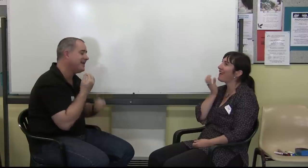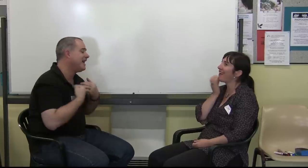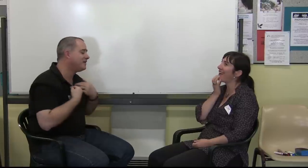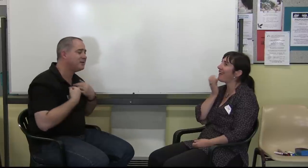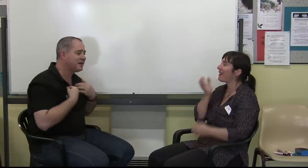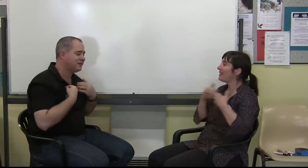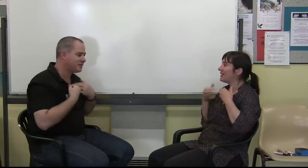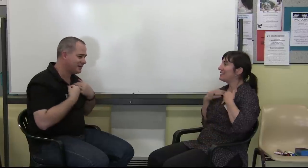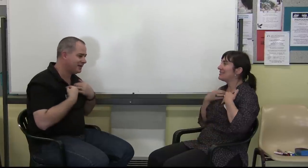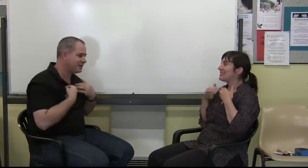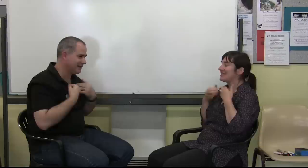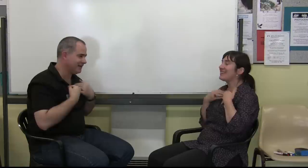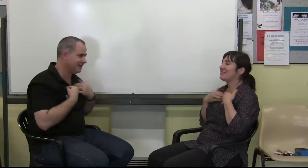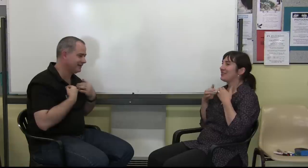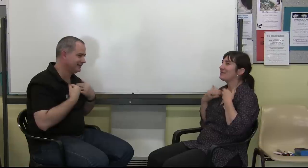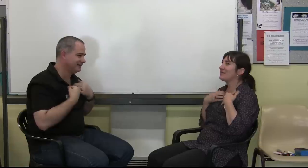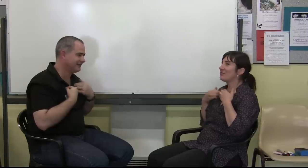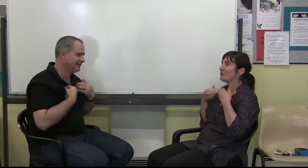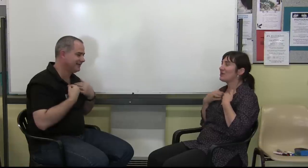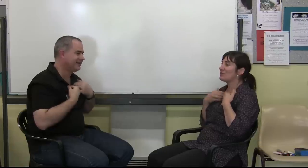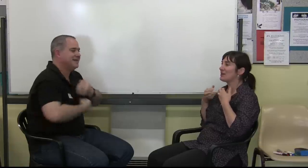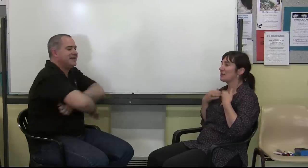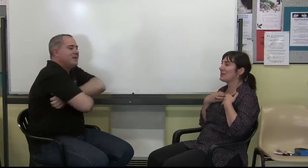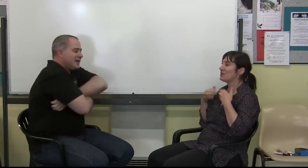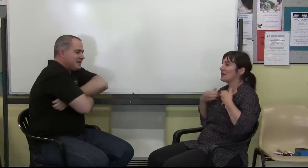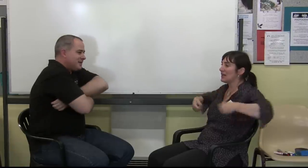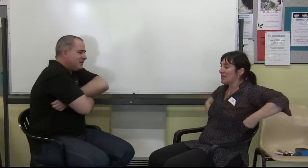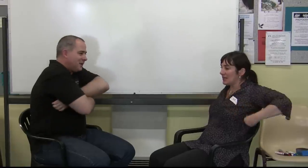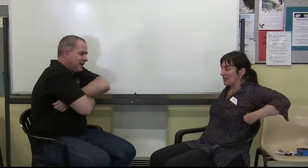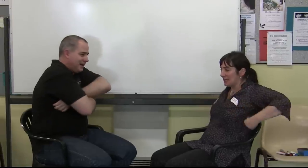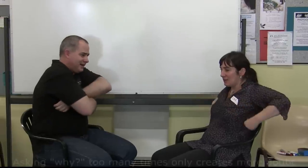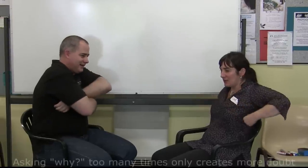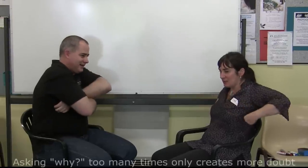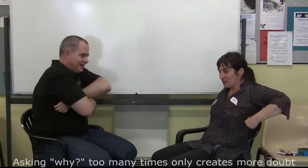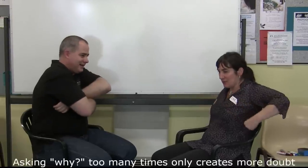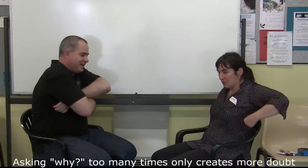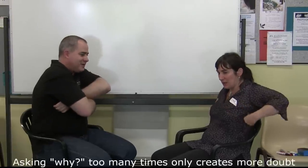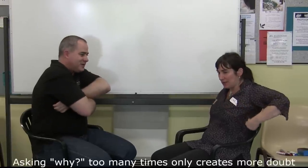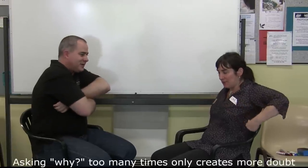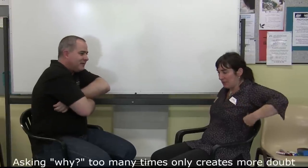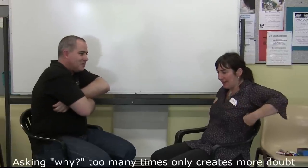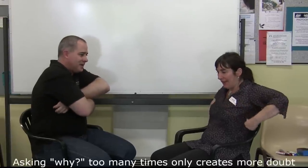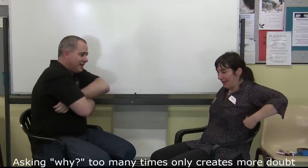Even though I'm looking for a rational explanation. Keep asking myself why. Introducing even more doubt.